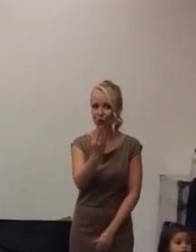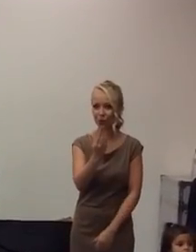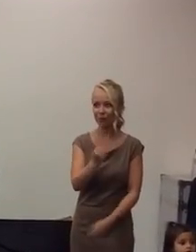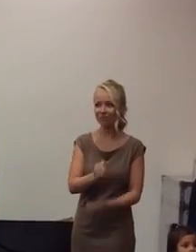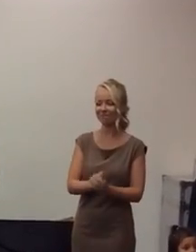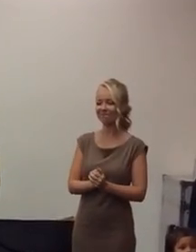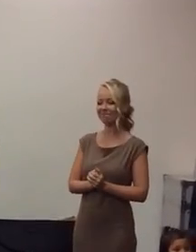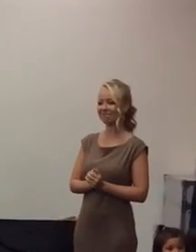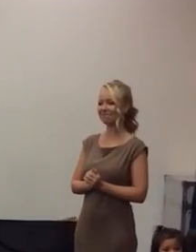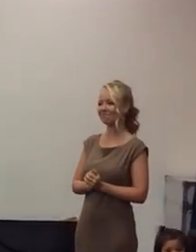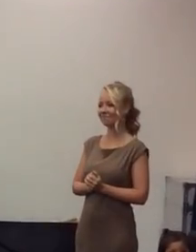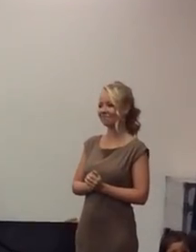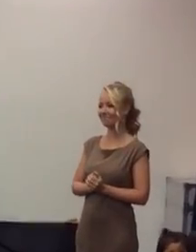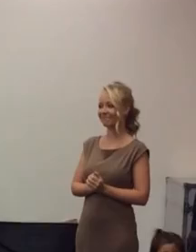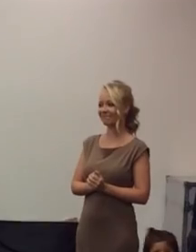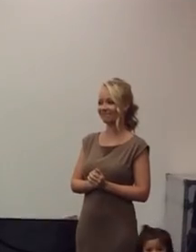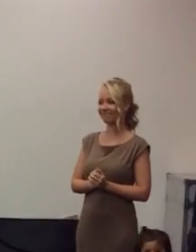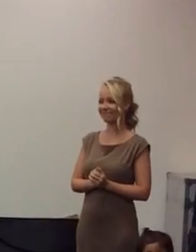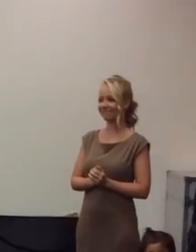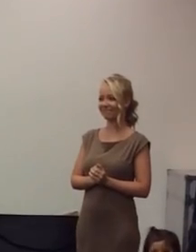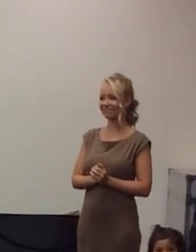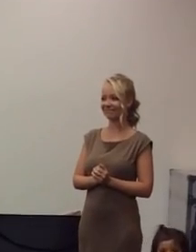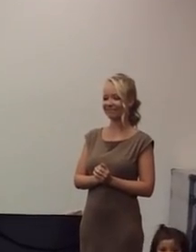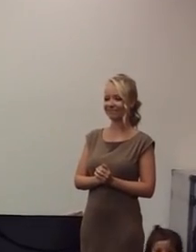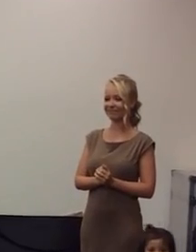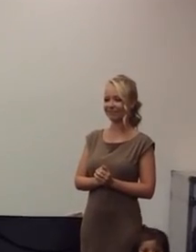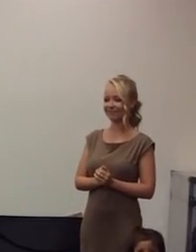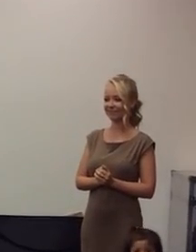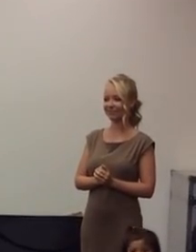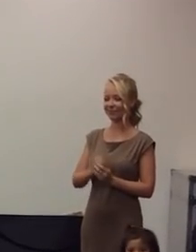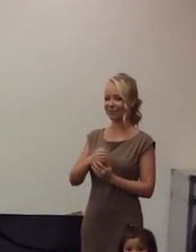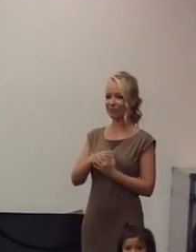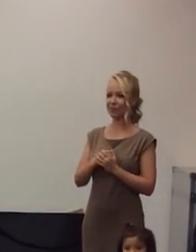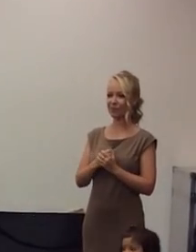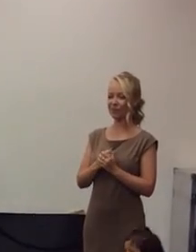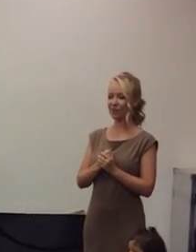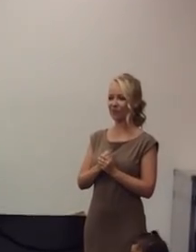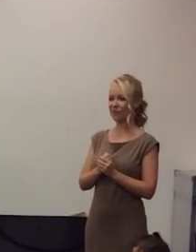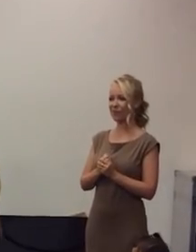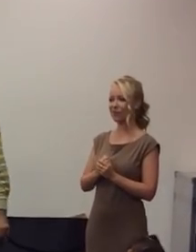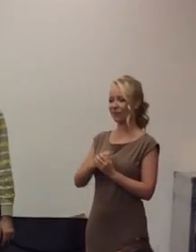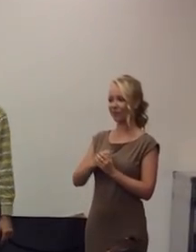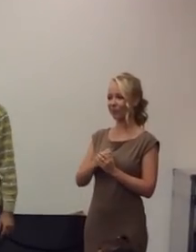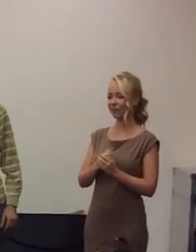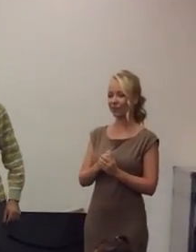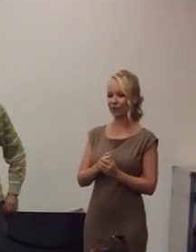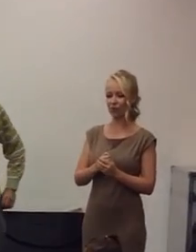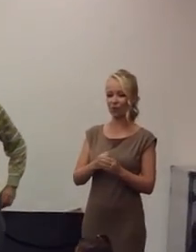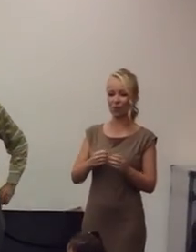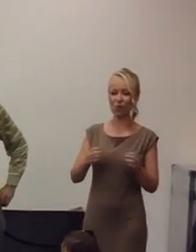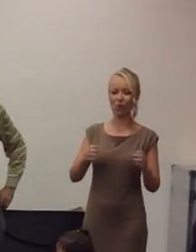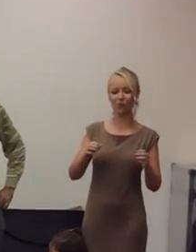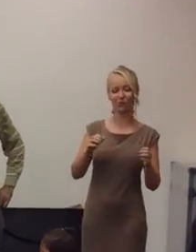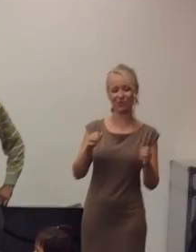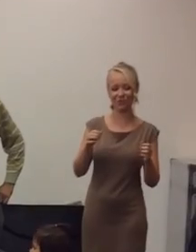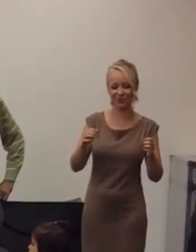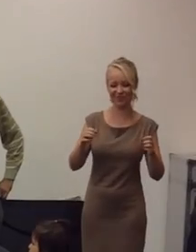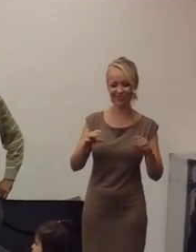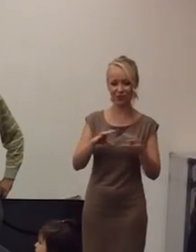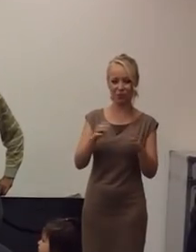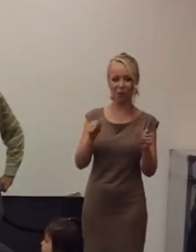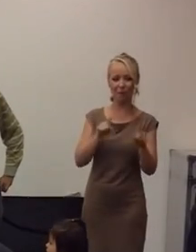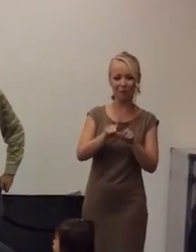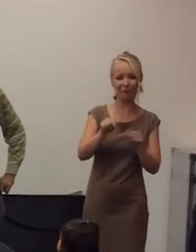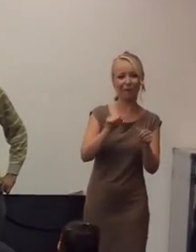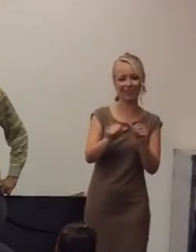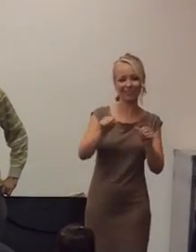new. Let's read that last bit together. Children? Ready? Parents? Do your best in all you